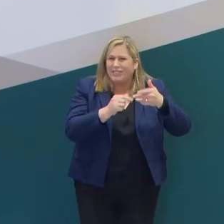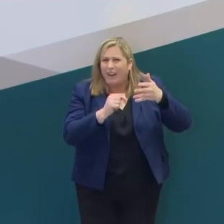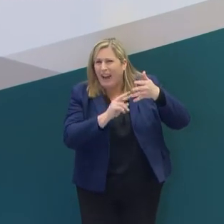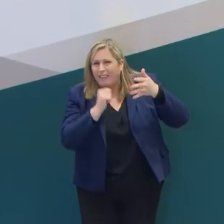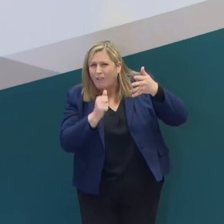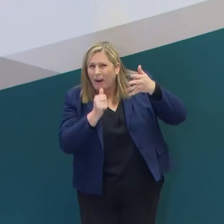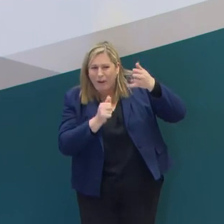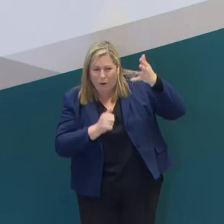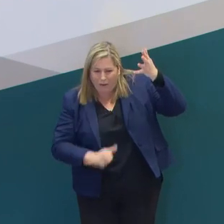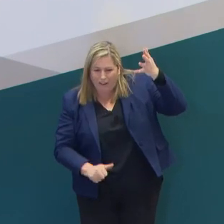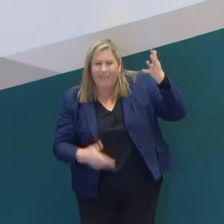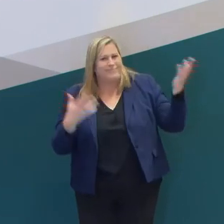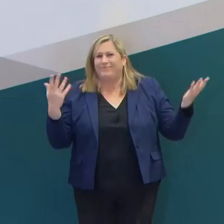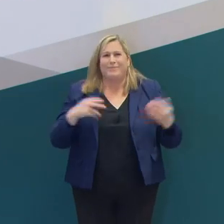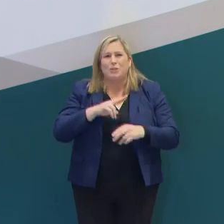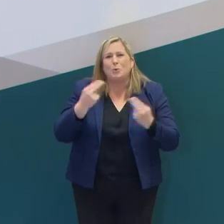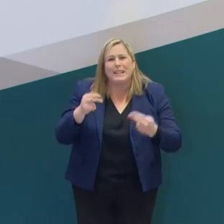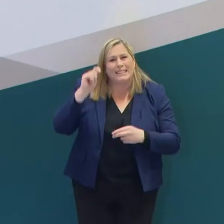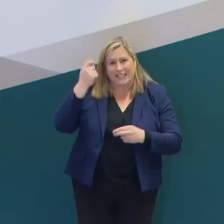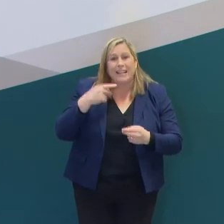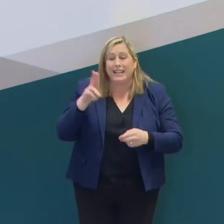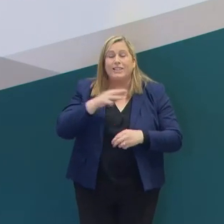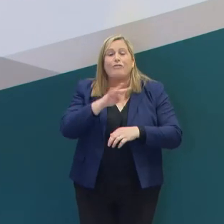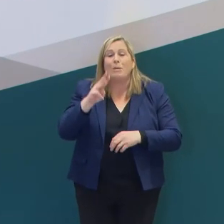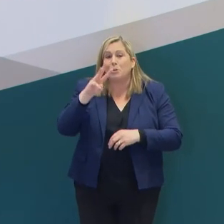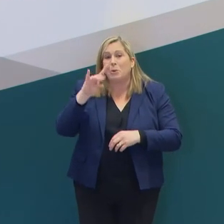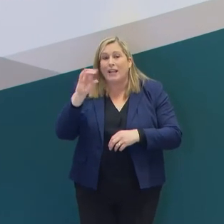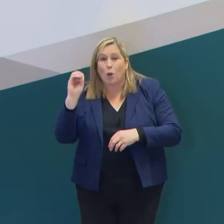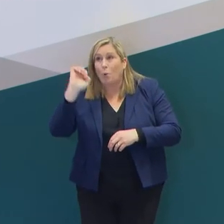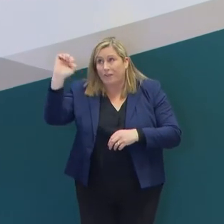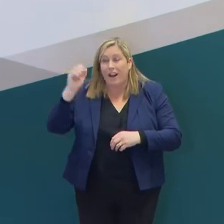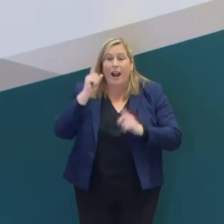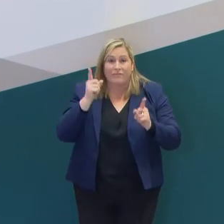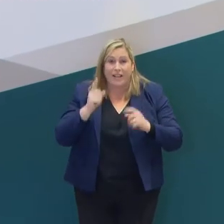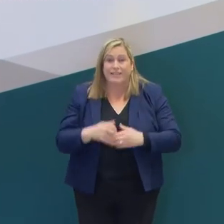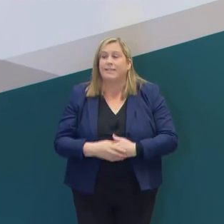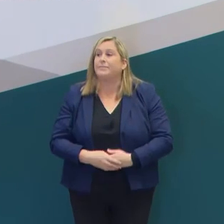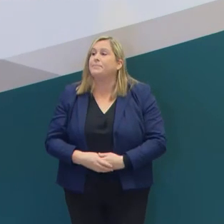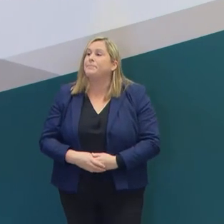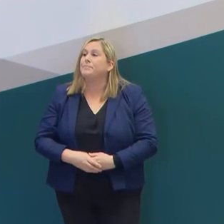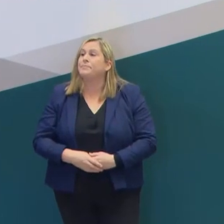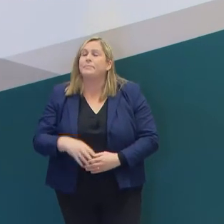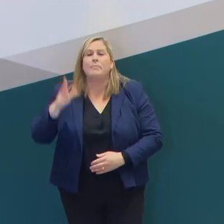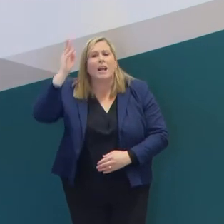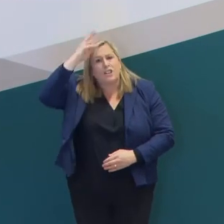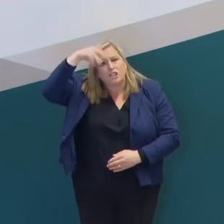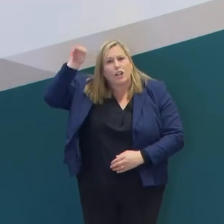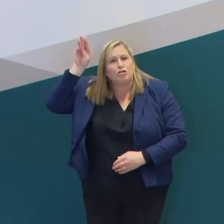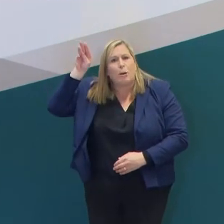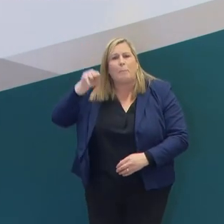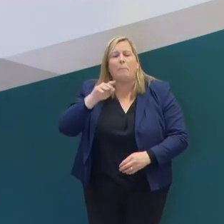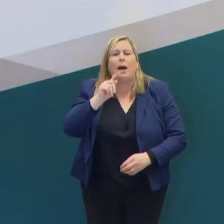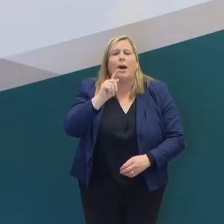contact those cases in line with the WHO advice. Thanks, Fergal. Donald Trump said that